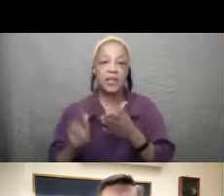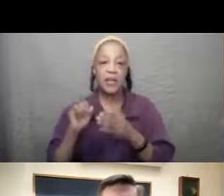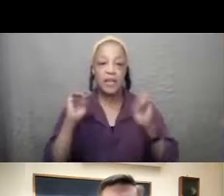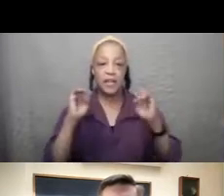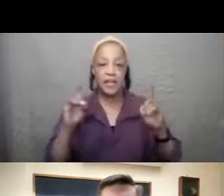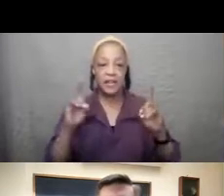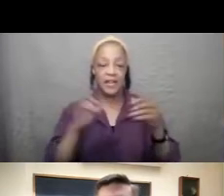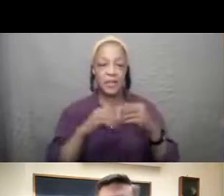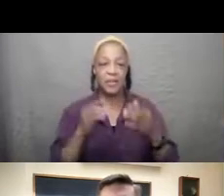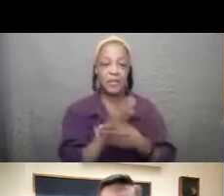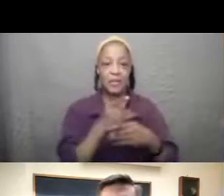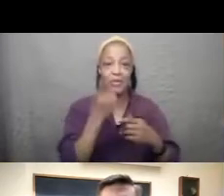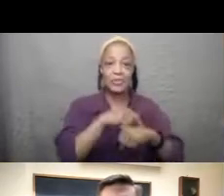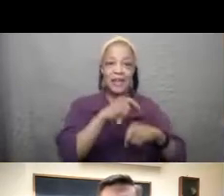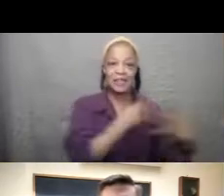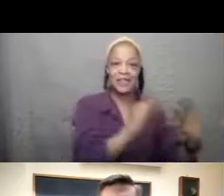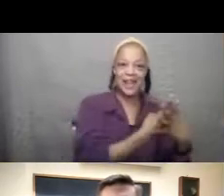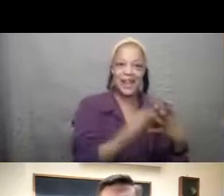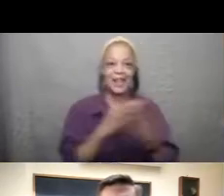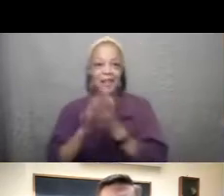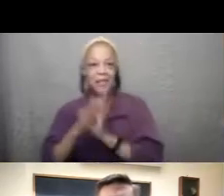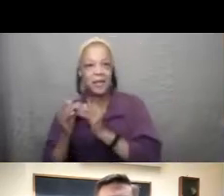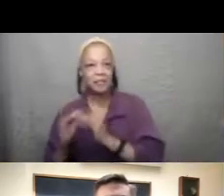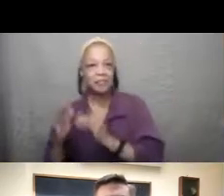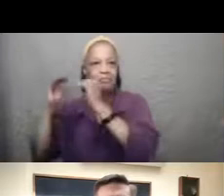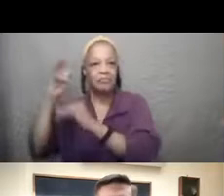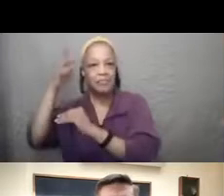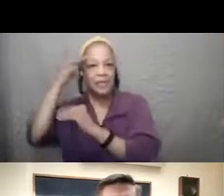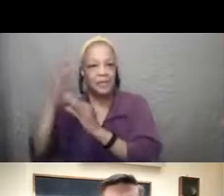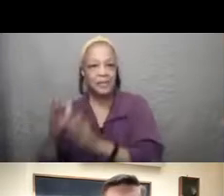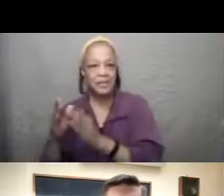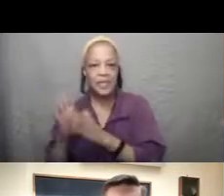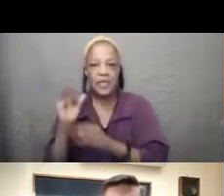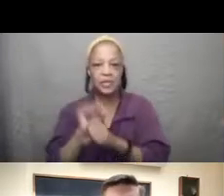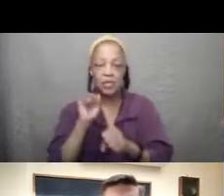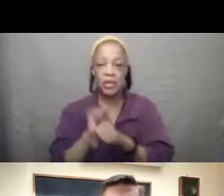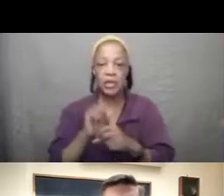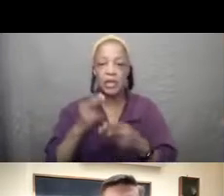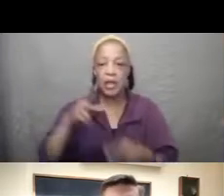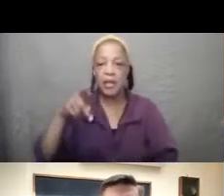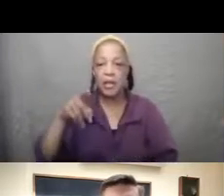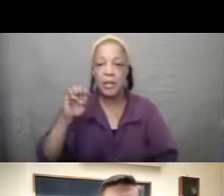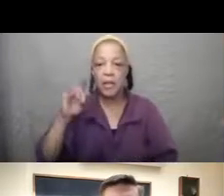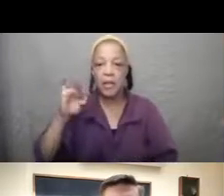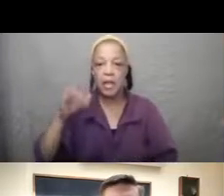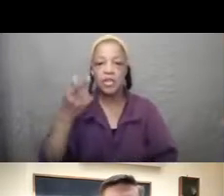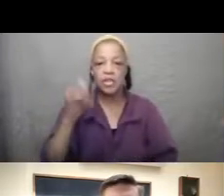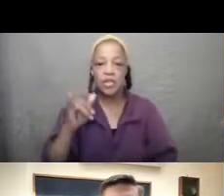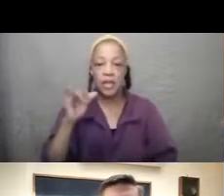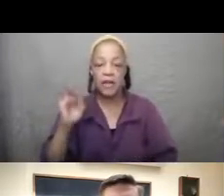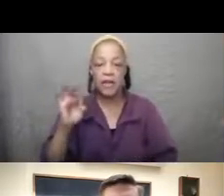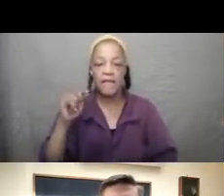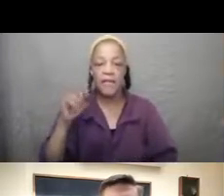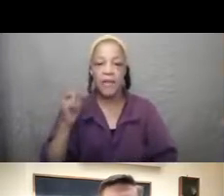unlikely points, in 1963, Frare wrote his seminal work, The Pedagogy of the Poor. It laid out the ideas that would